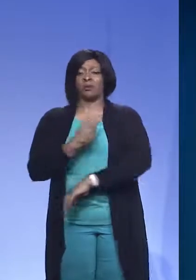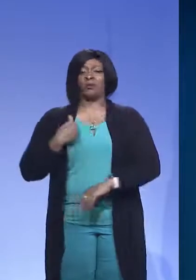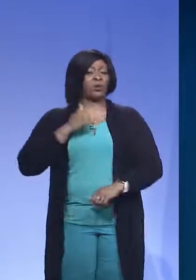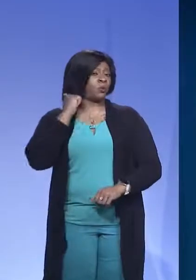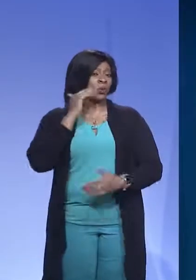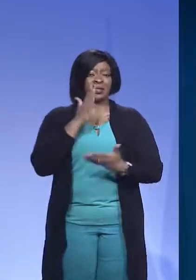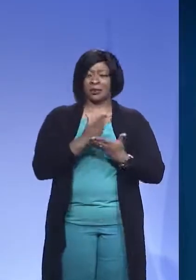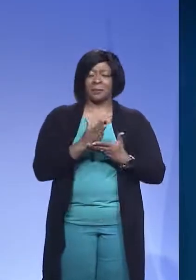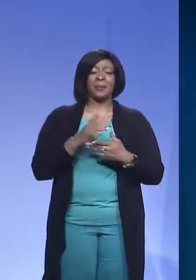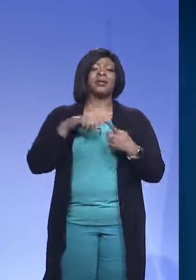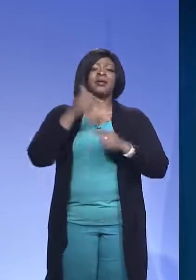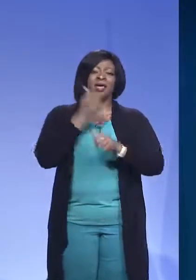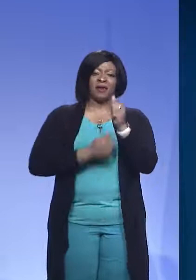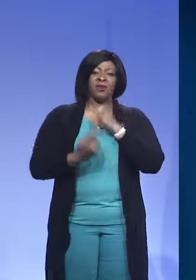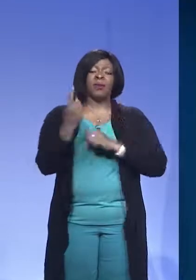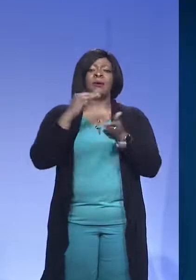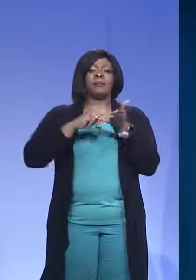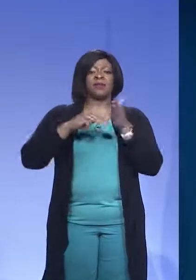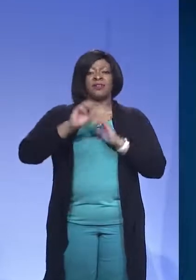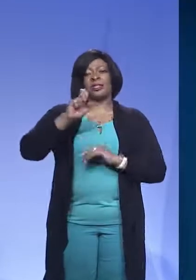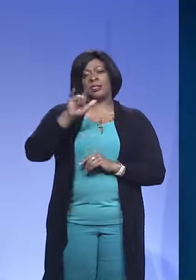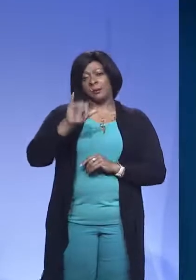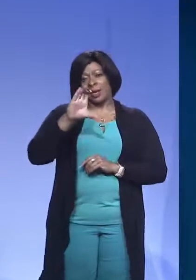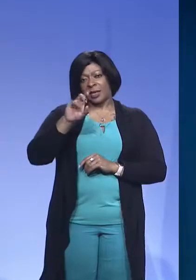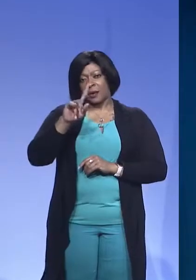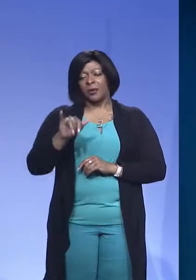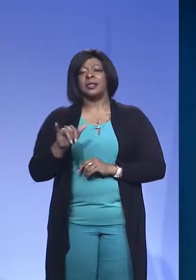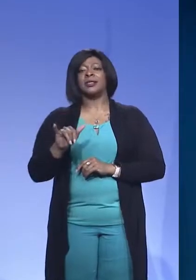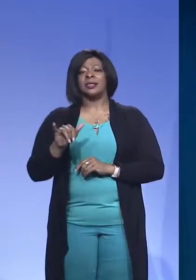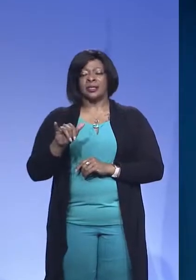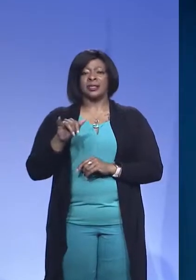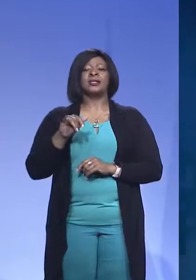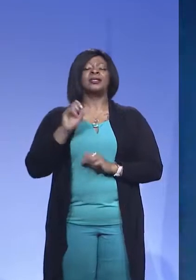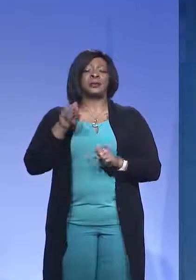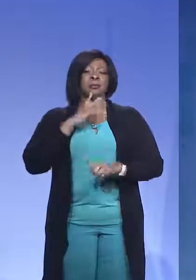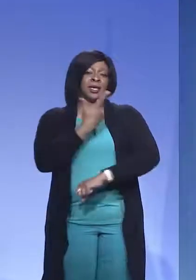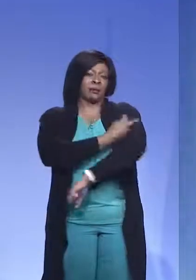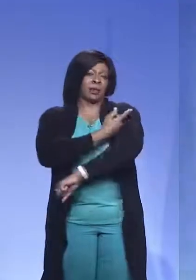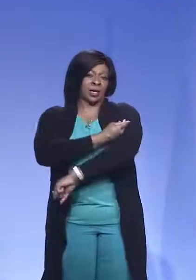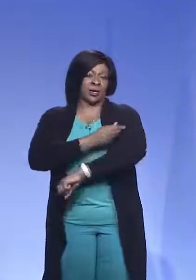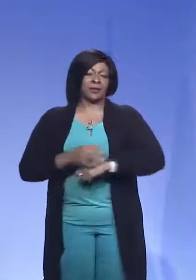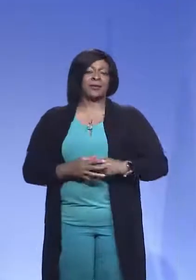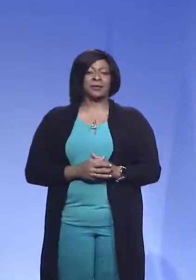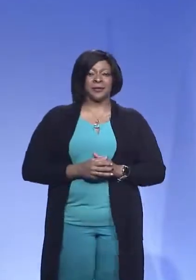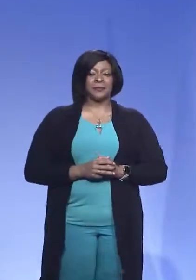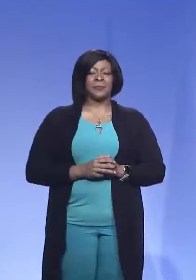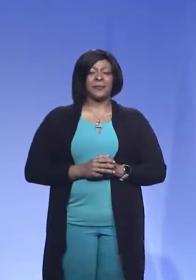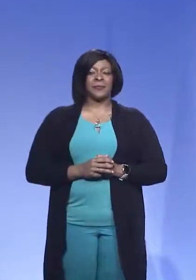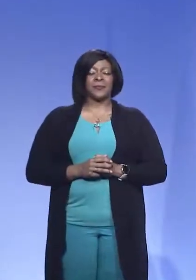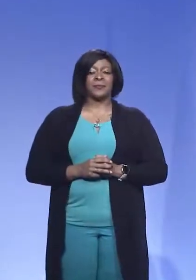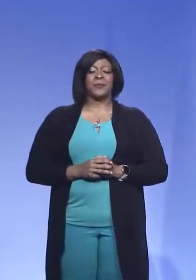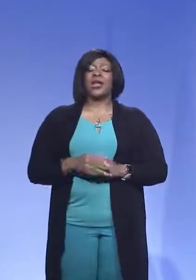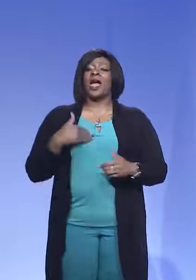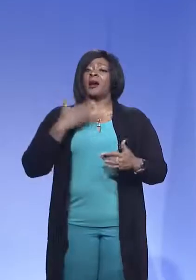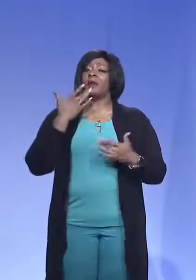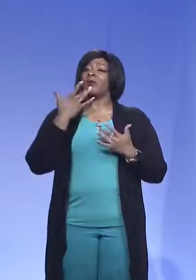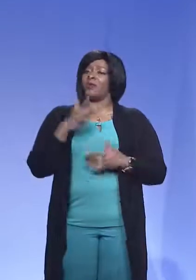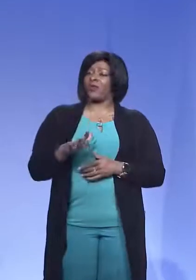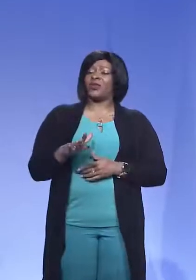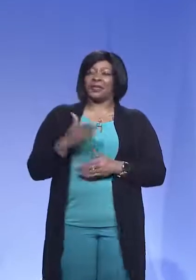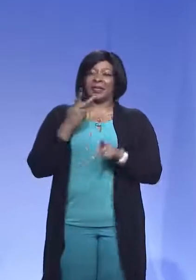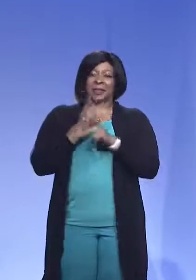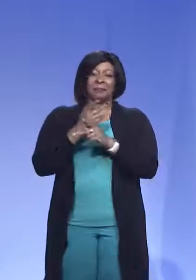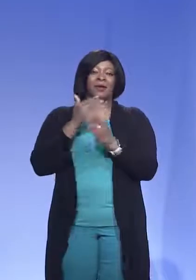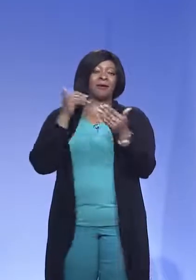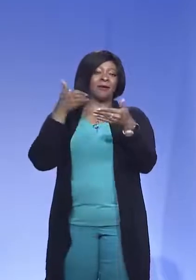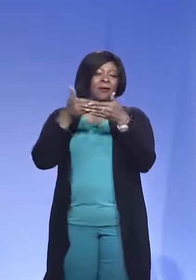stop until everyone in Memphis and Shelby County can be immunized. Now, I've had the good fortune of keeping in close